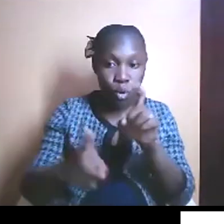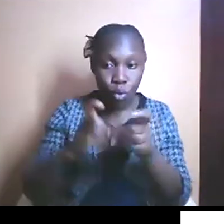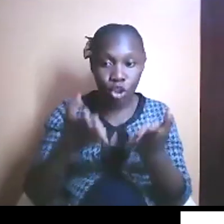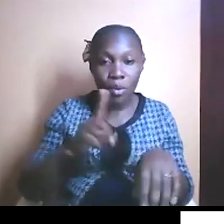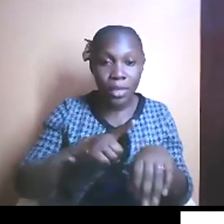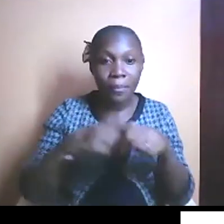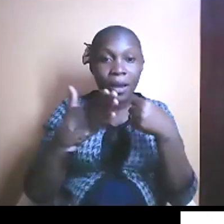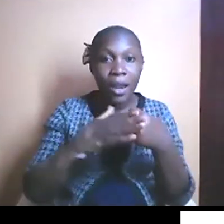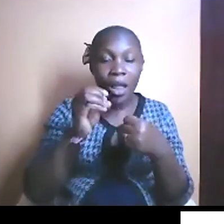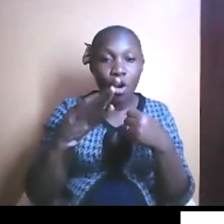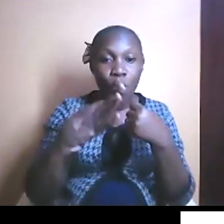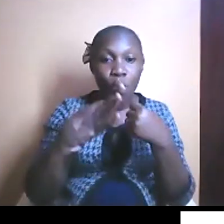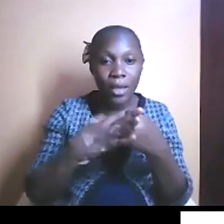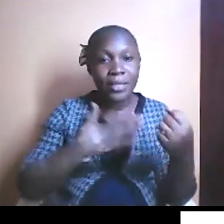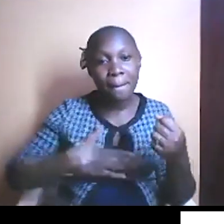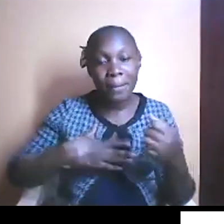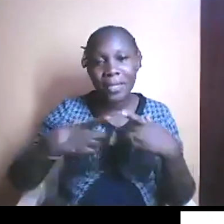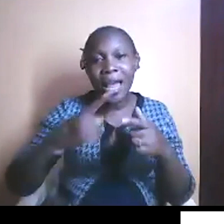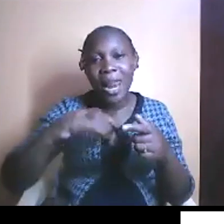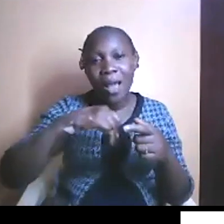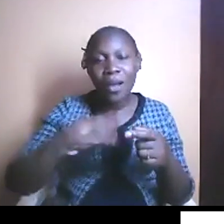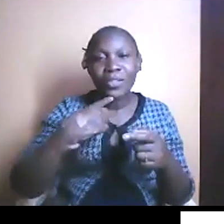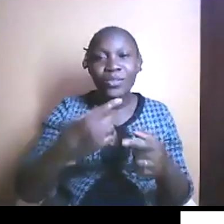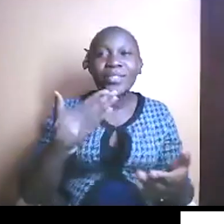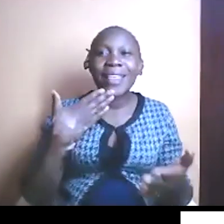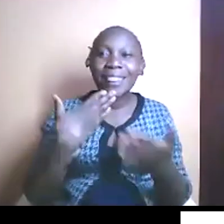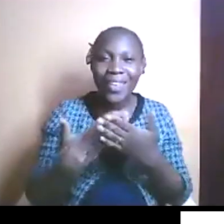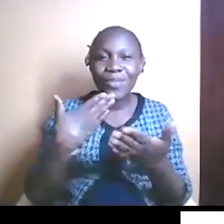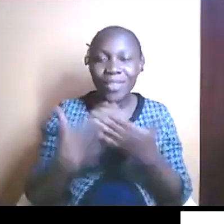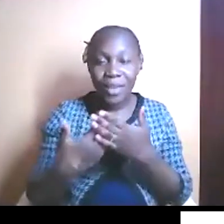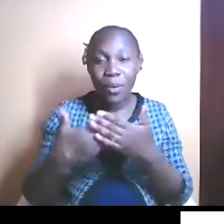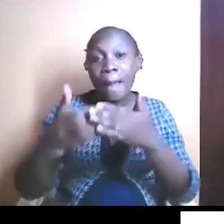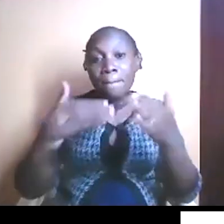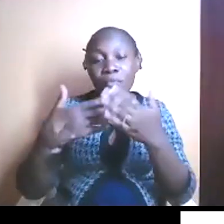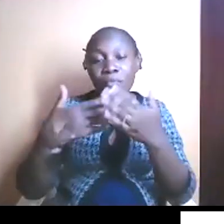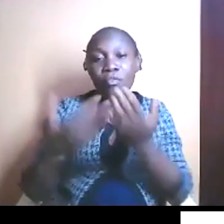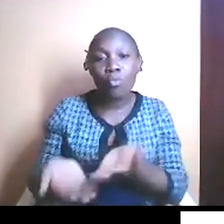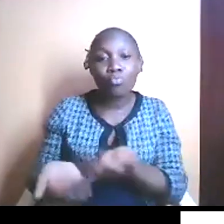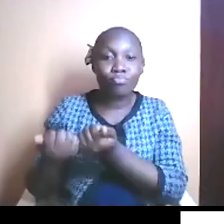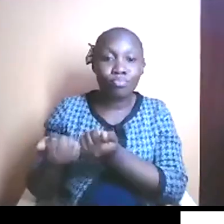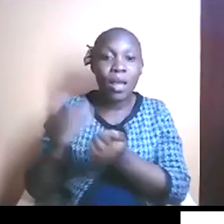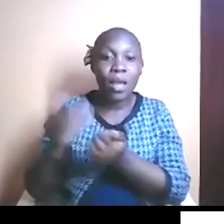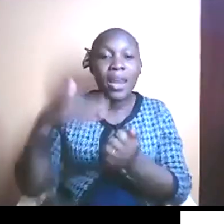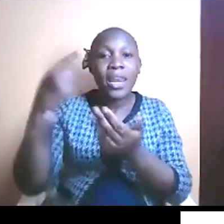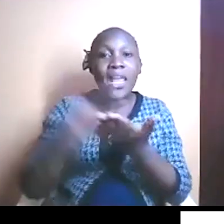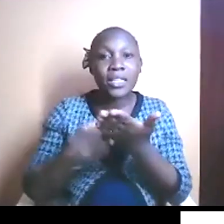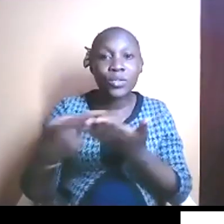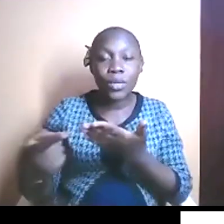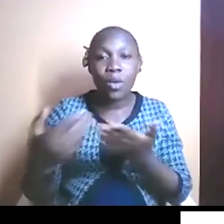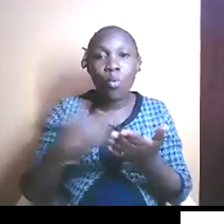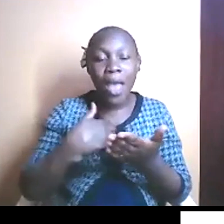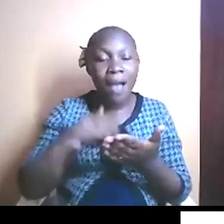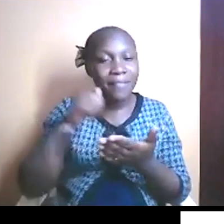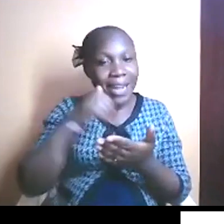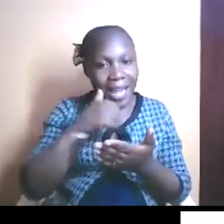thank you. And before you leave next week, by the way, we have an exciting speaker who will be talking to us about